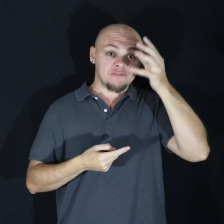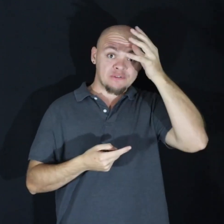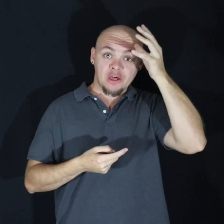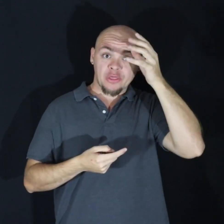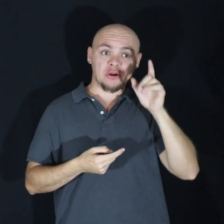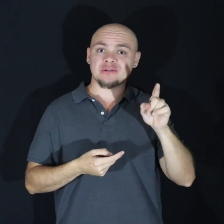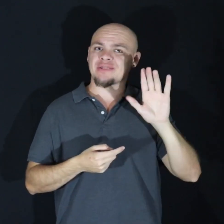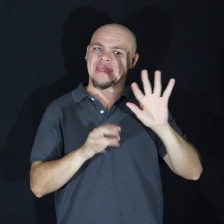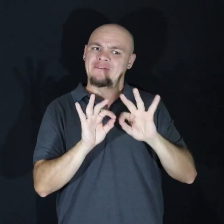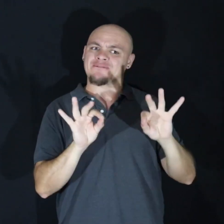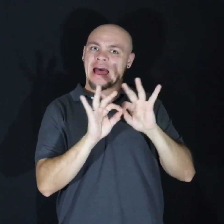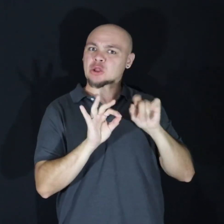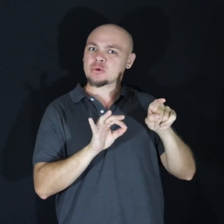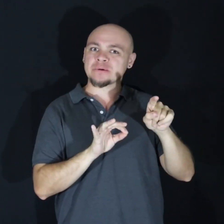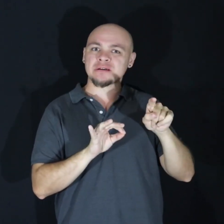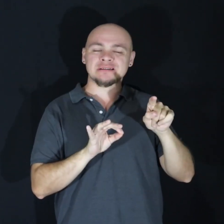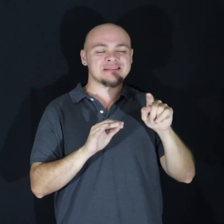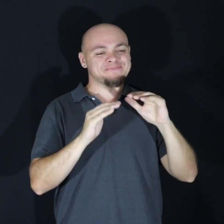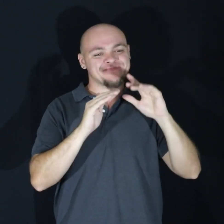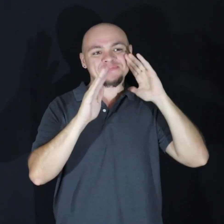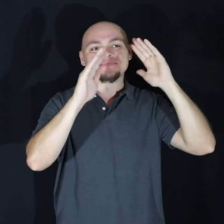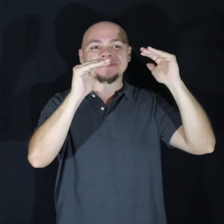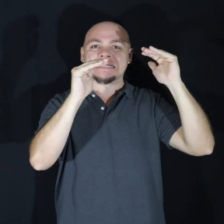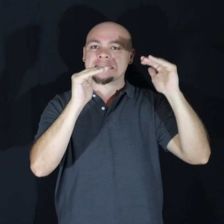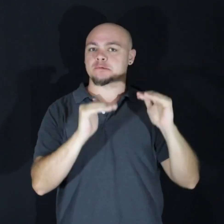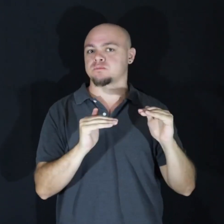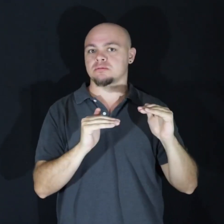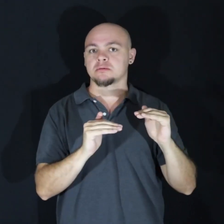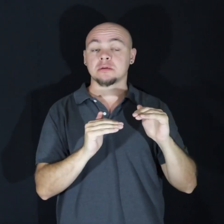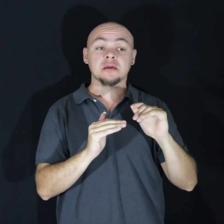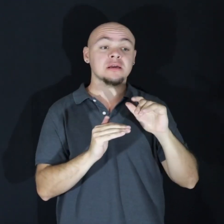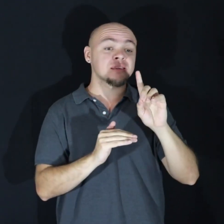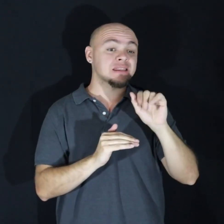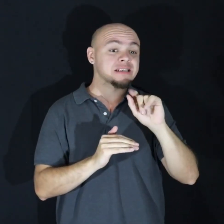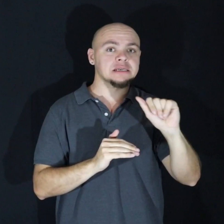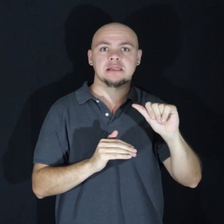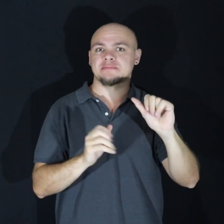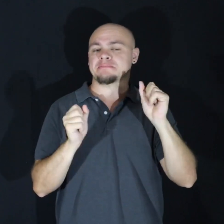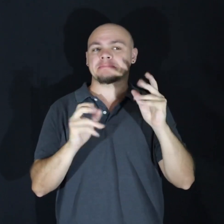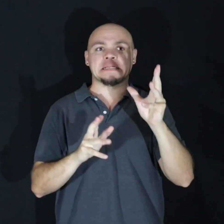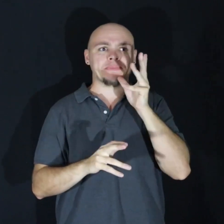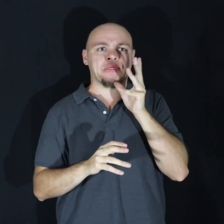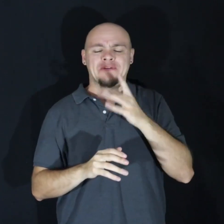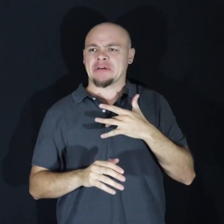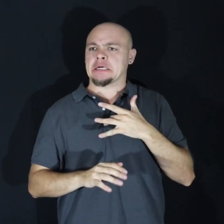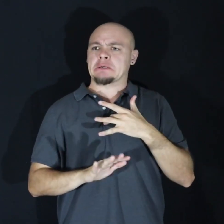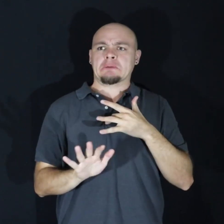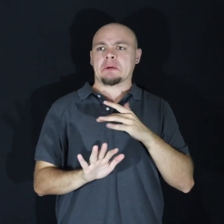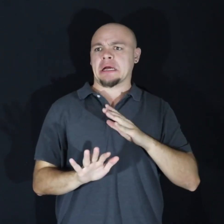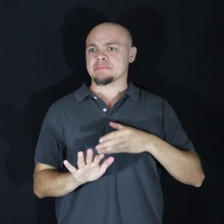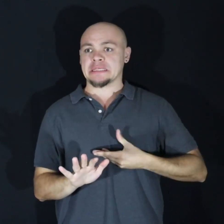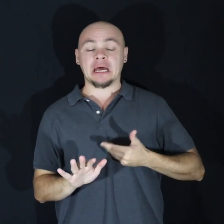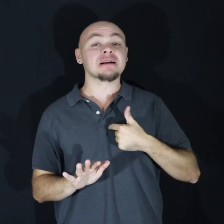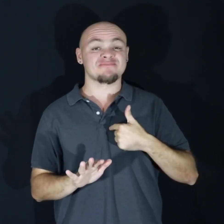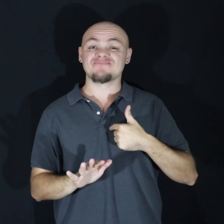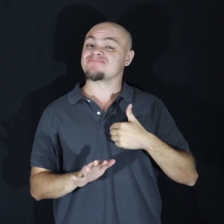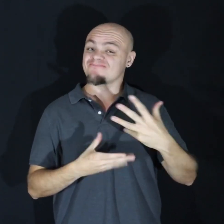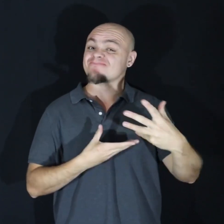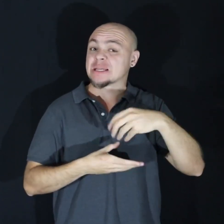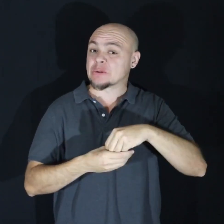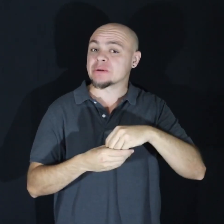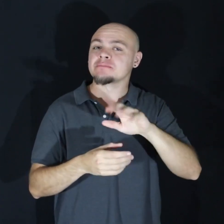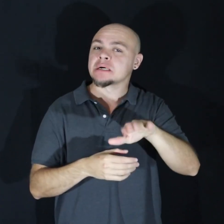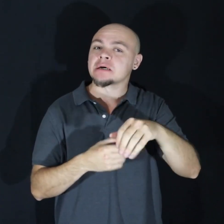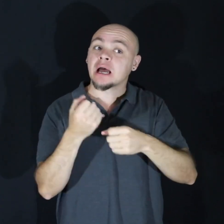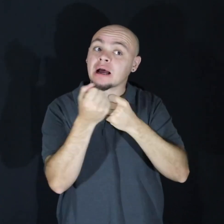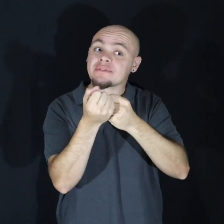their own value. I know this data upsets a lot of mothers, me included. But